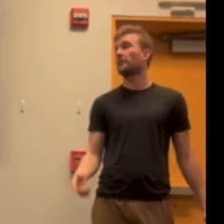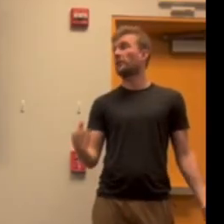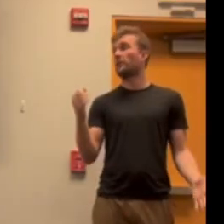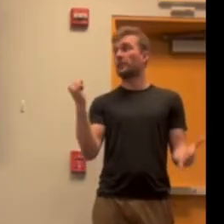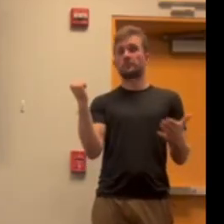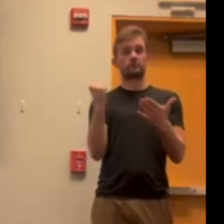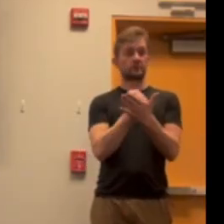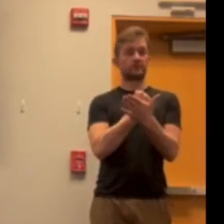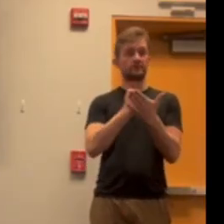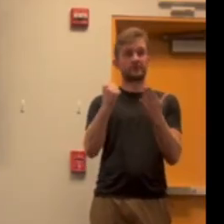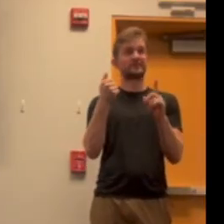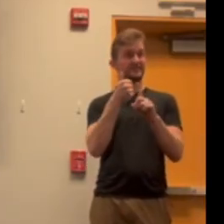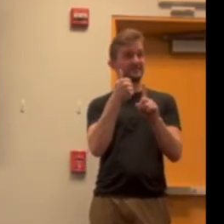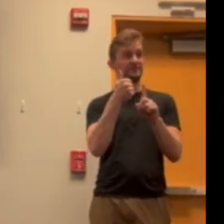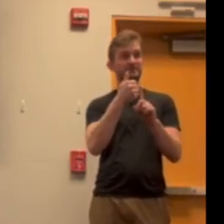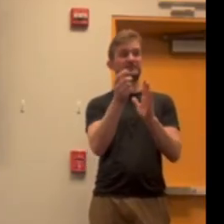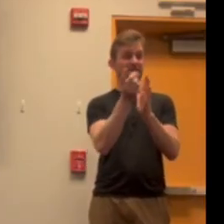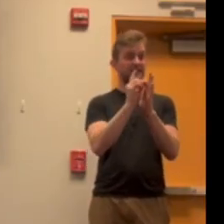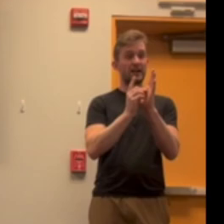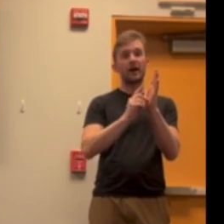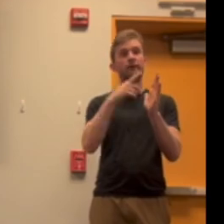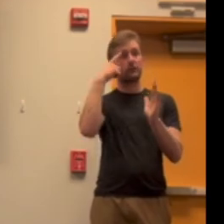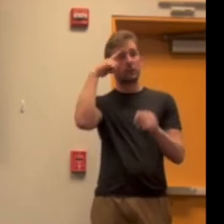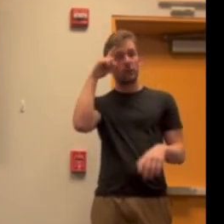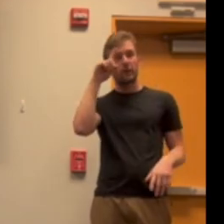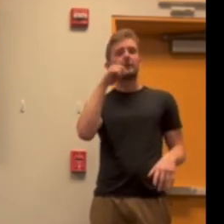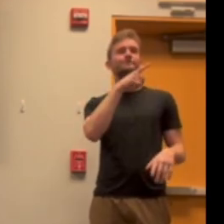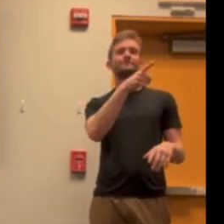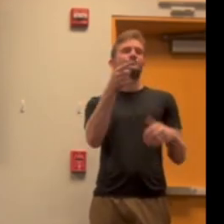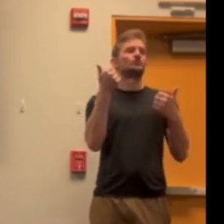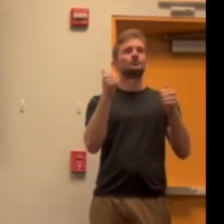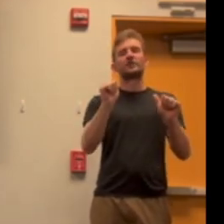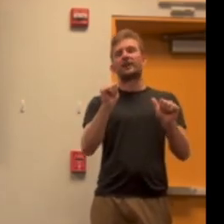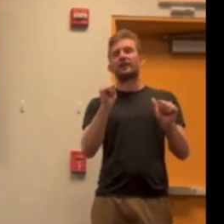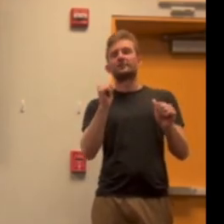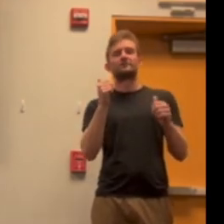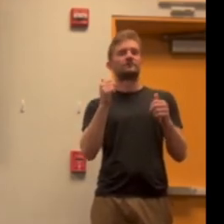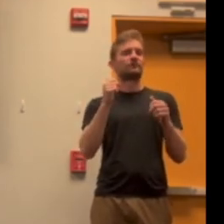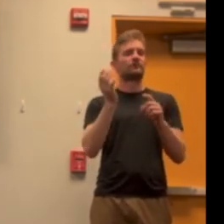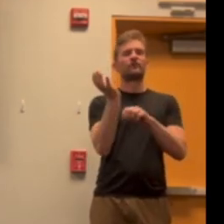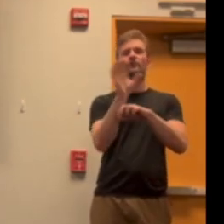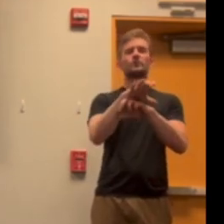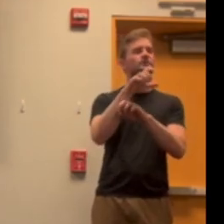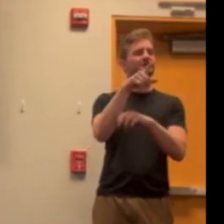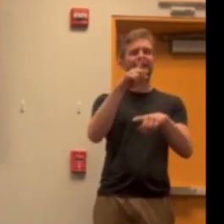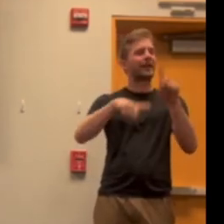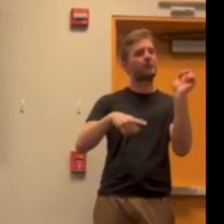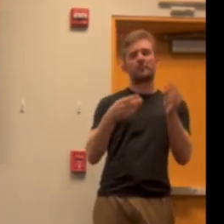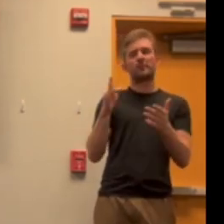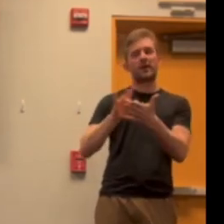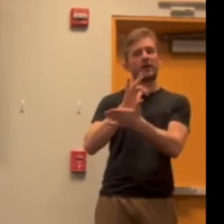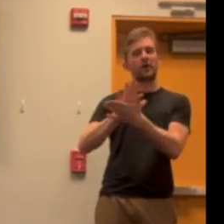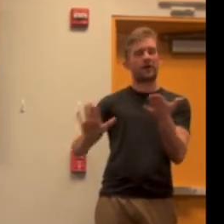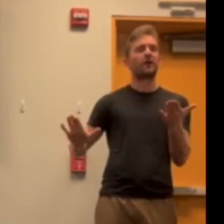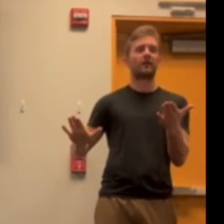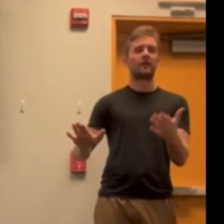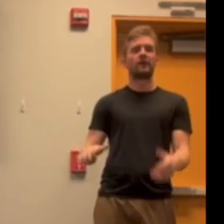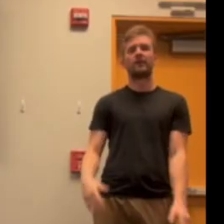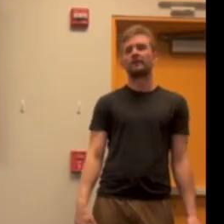them off. The monthly payment will take you forever to pay off. So the minimum monthly payment, I mean. If you have